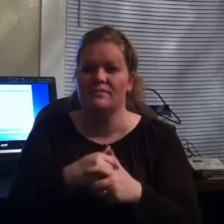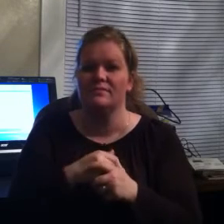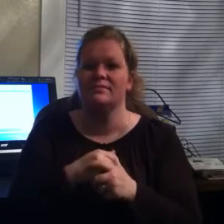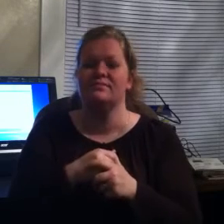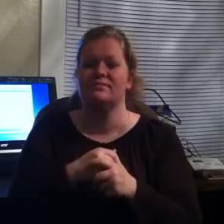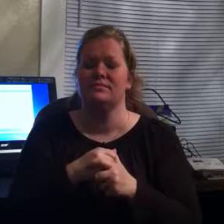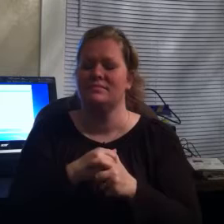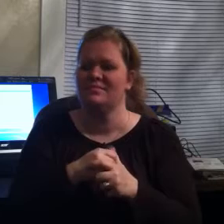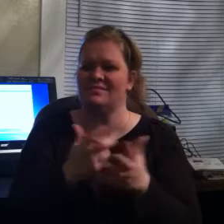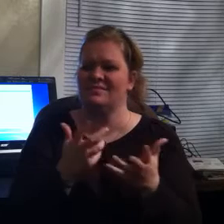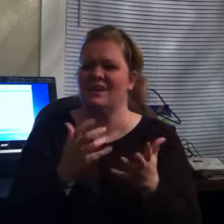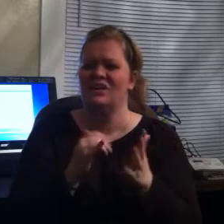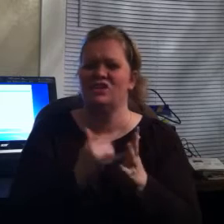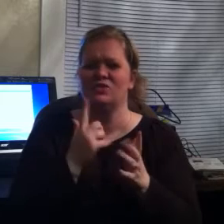And I just want to run to them and say, why did you come?